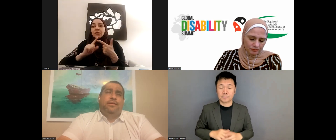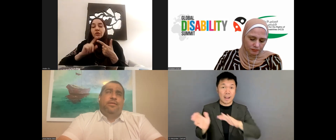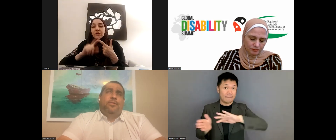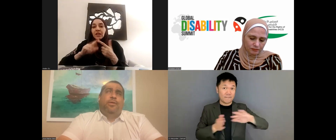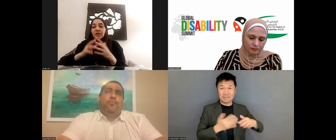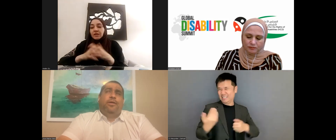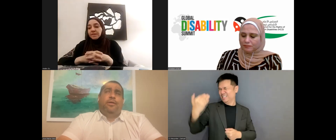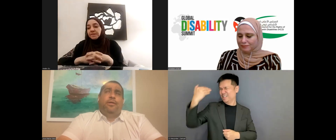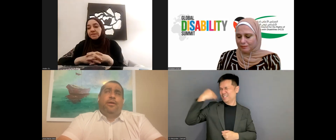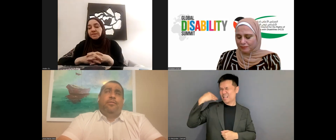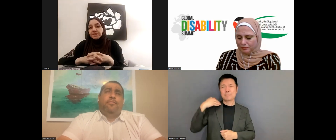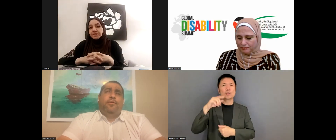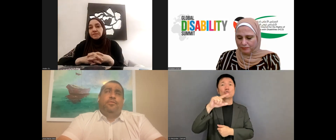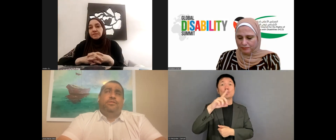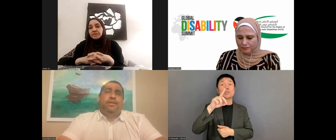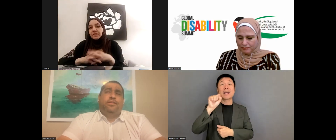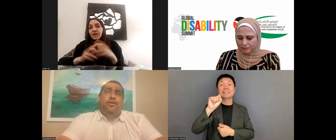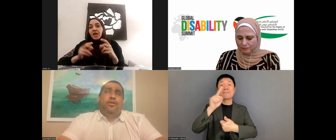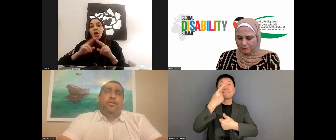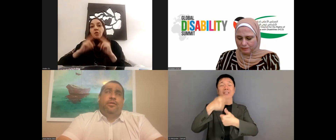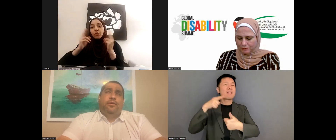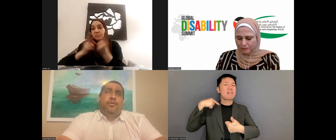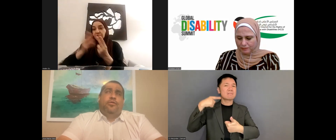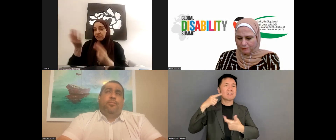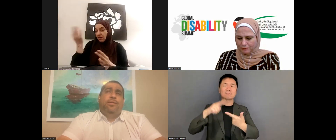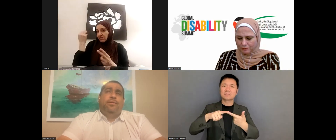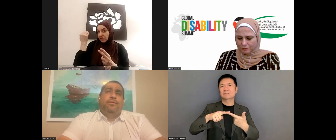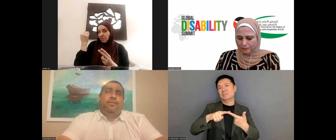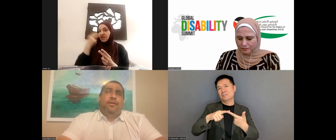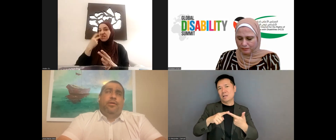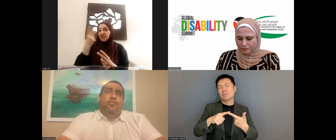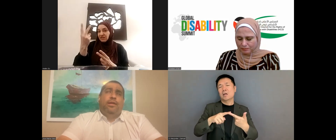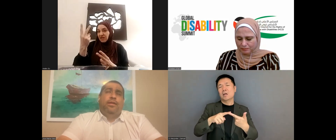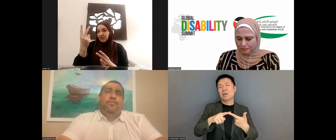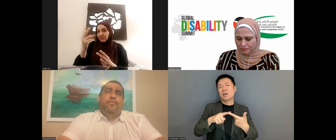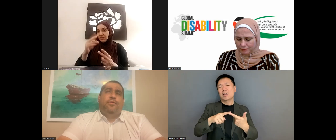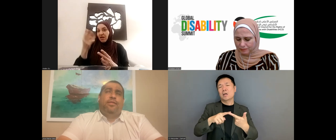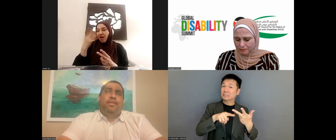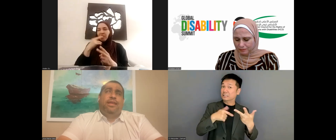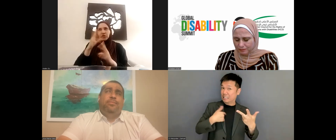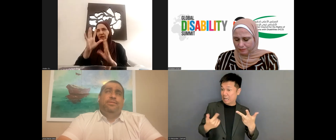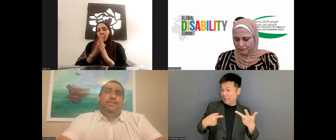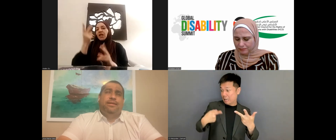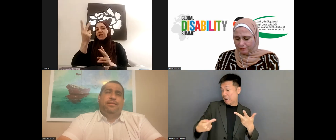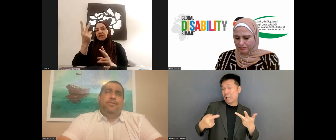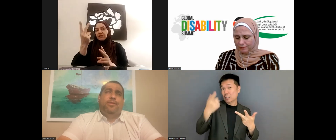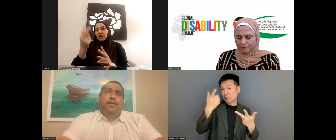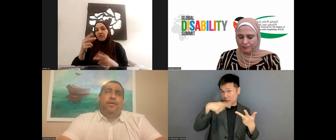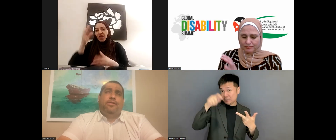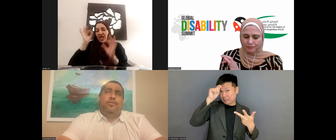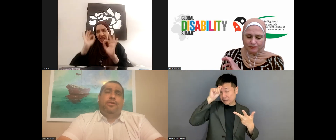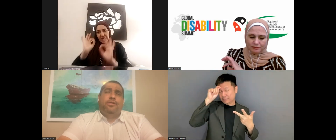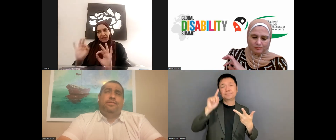summits, we were focusing on commitments only for the themes that